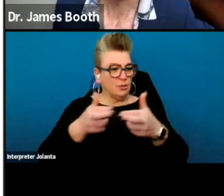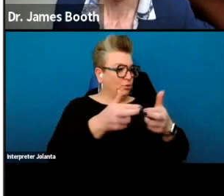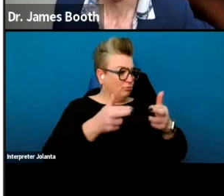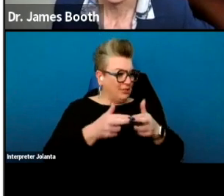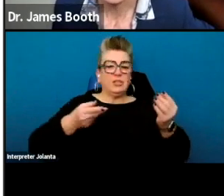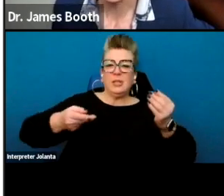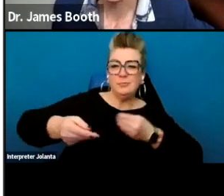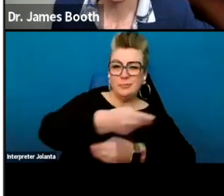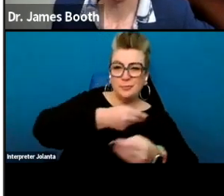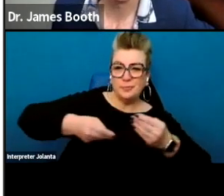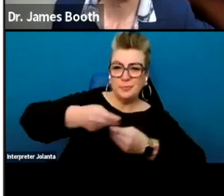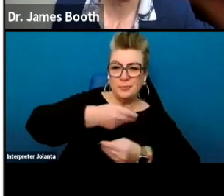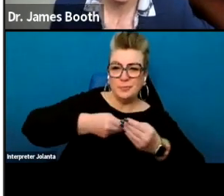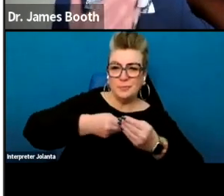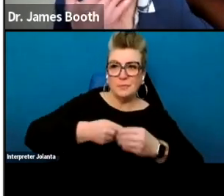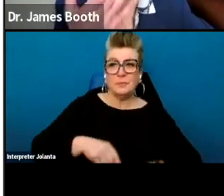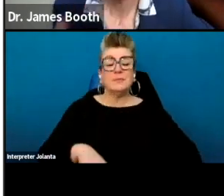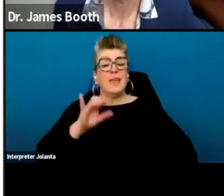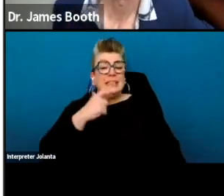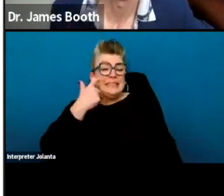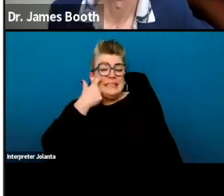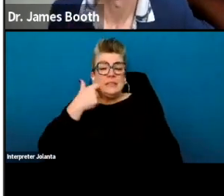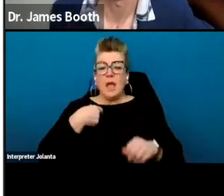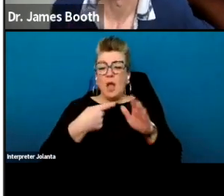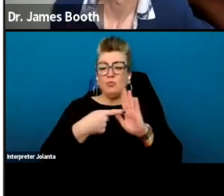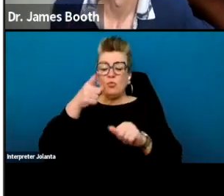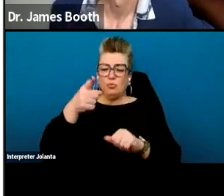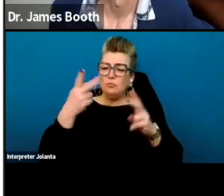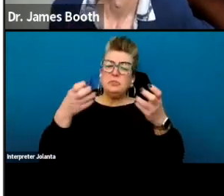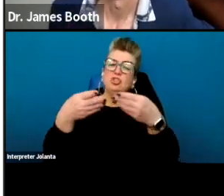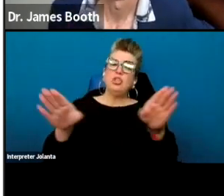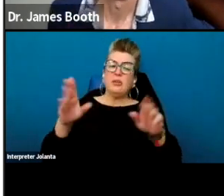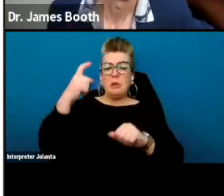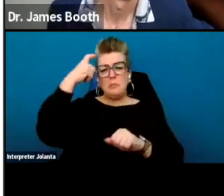So this is a general model of brain development, but I'd like to contextualize that